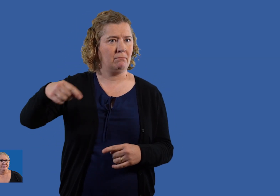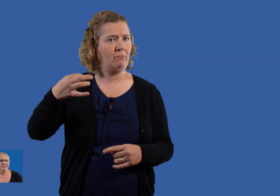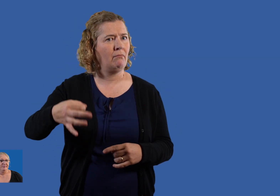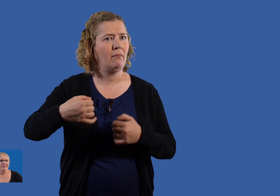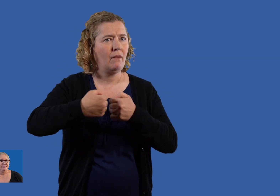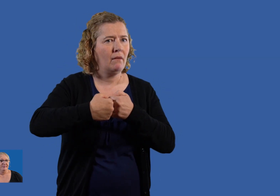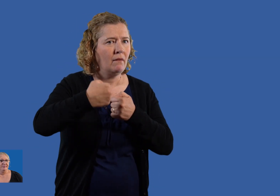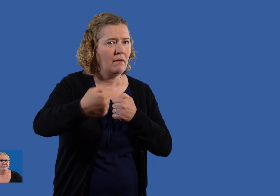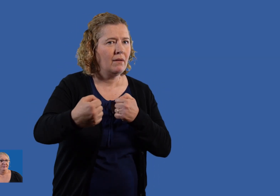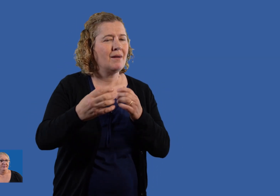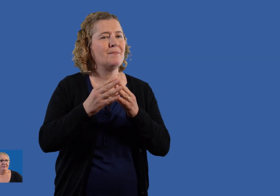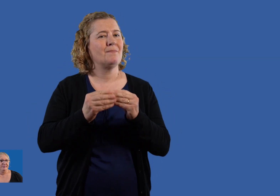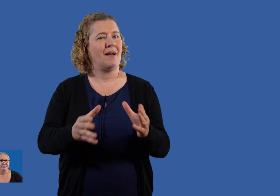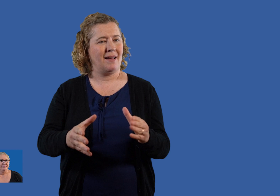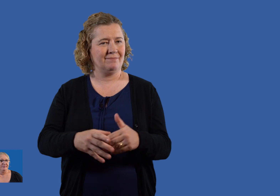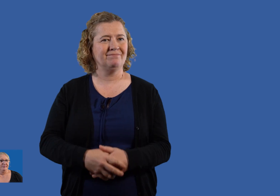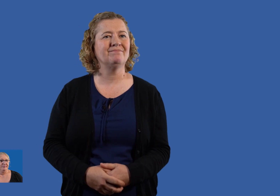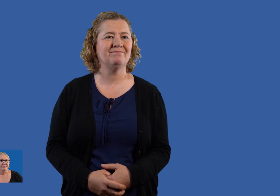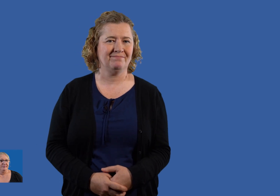one's suicide is ongoing.